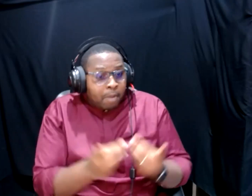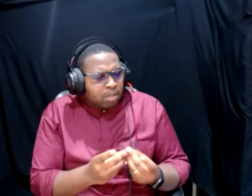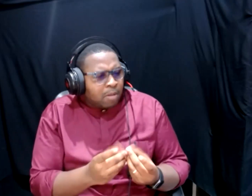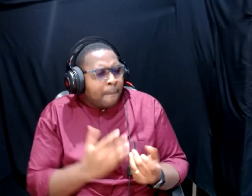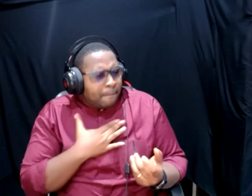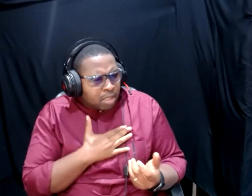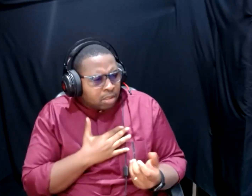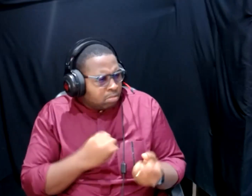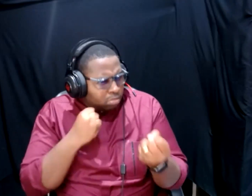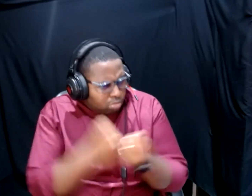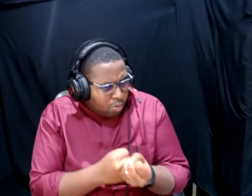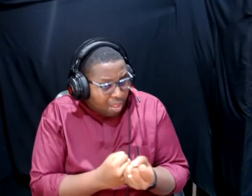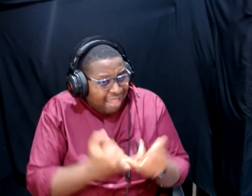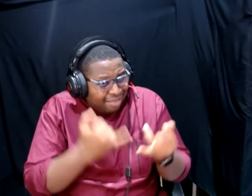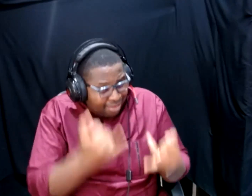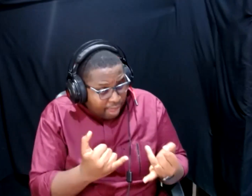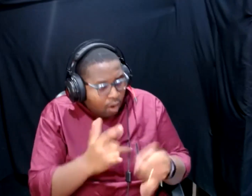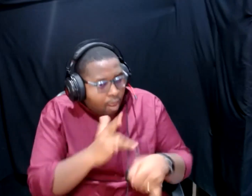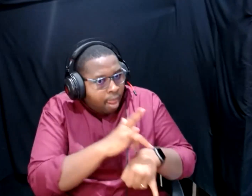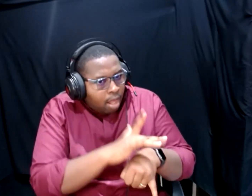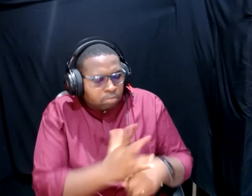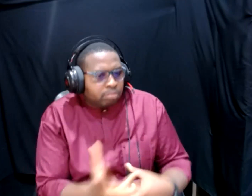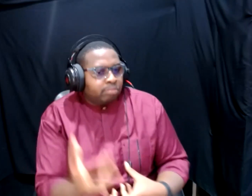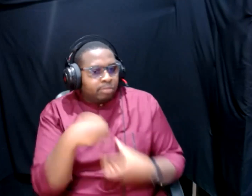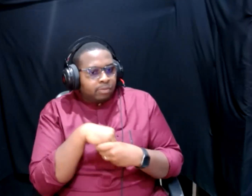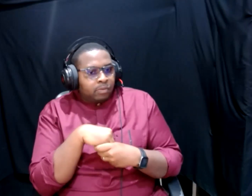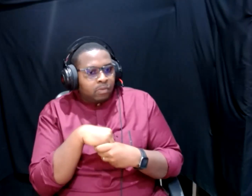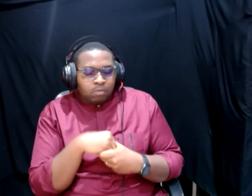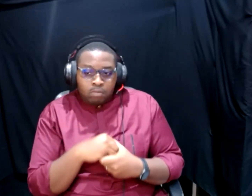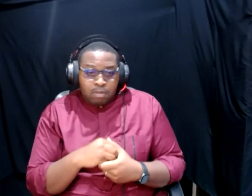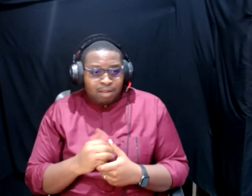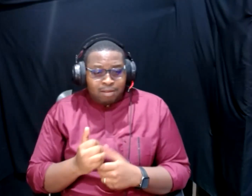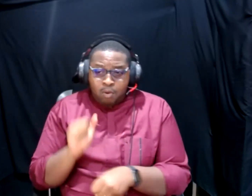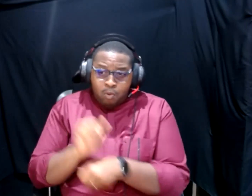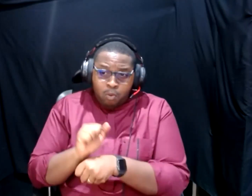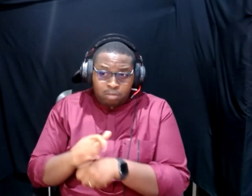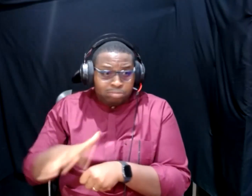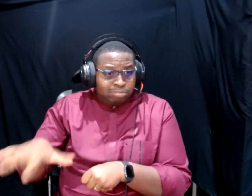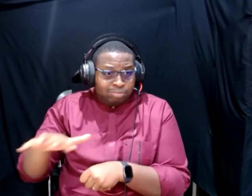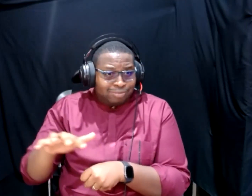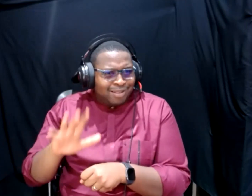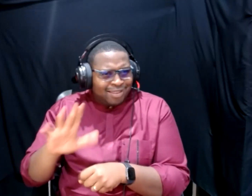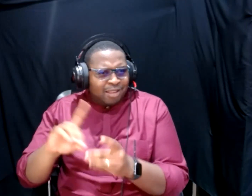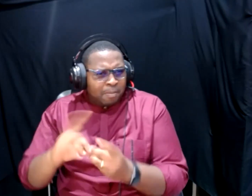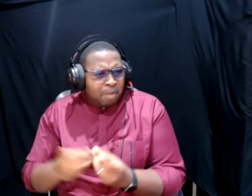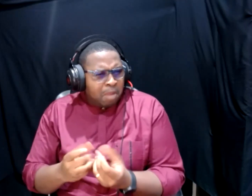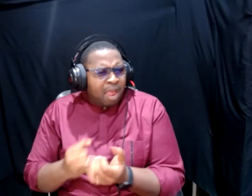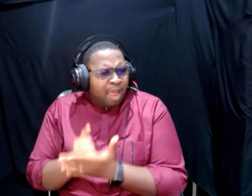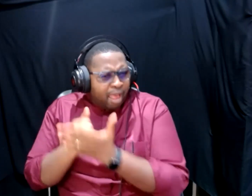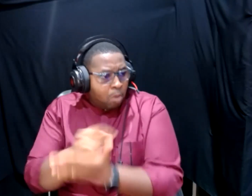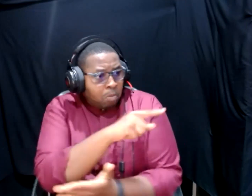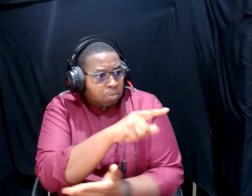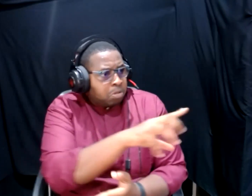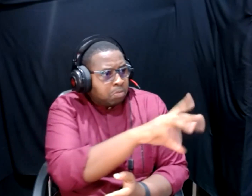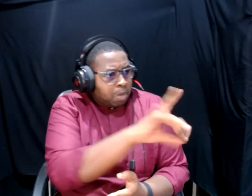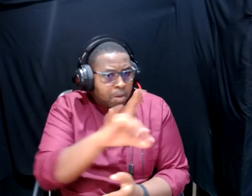rule changes at the earliest opportunity so that the de-identified labor market information collected by the department and the data sharing permissions that